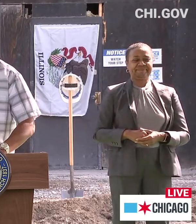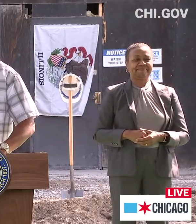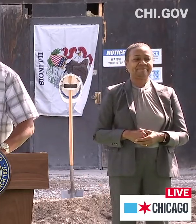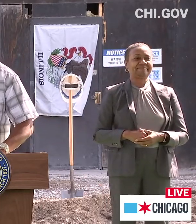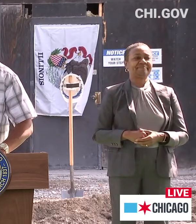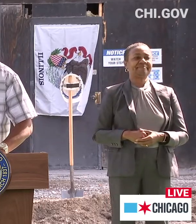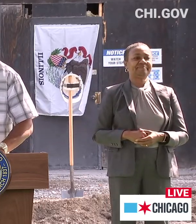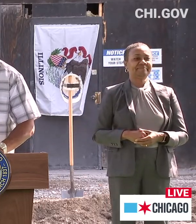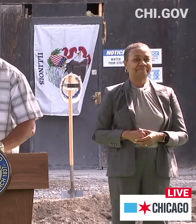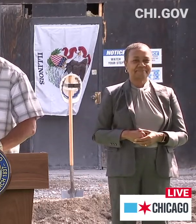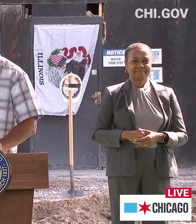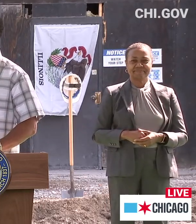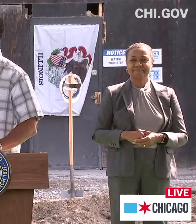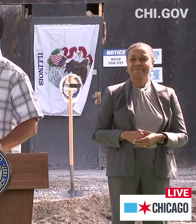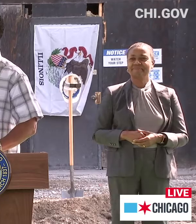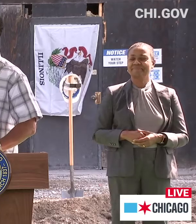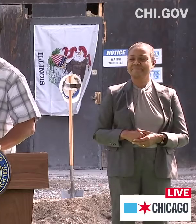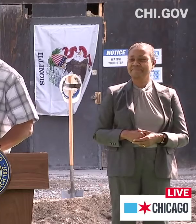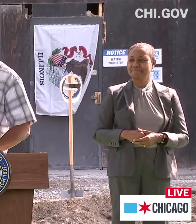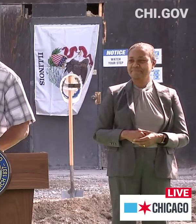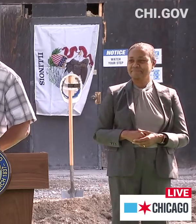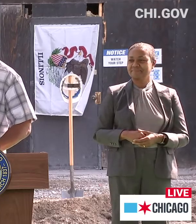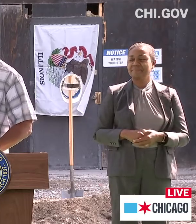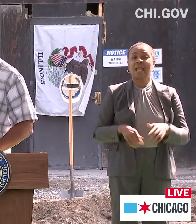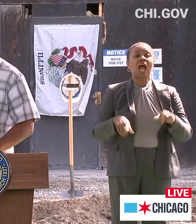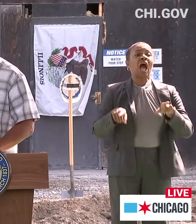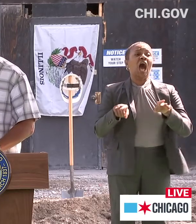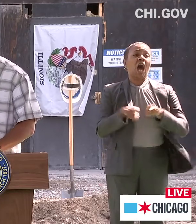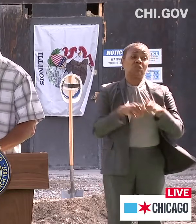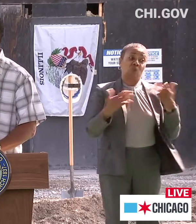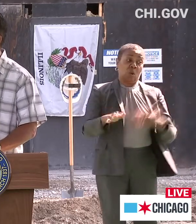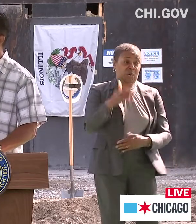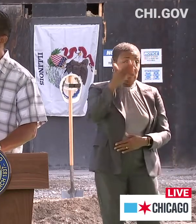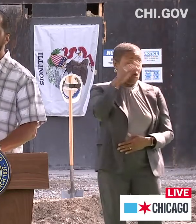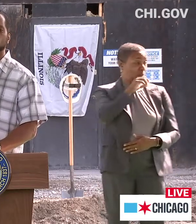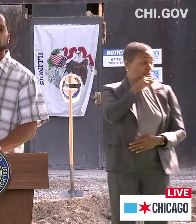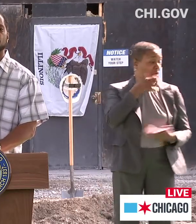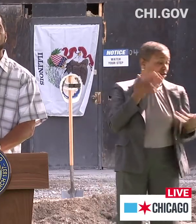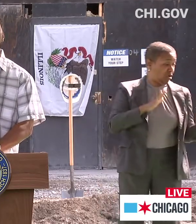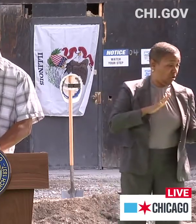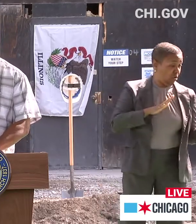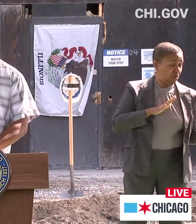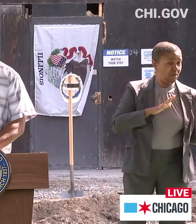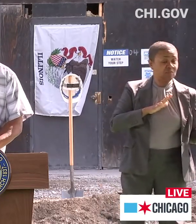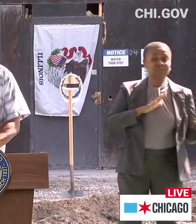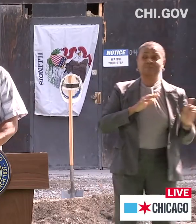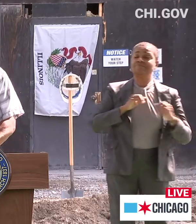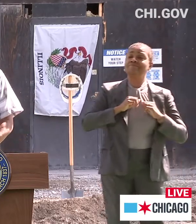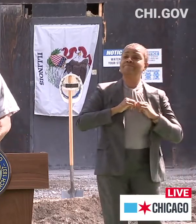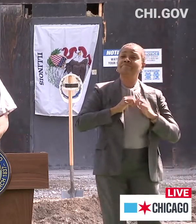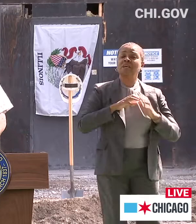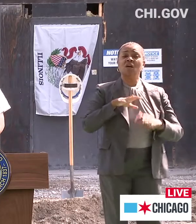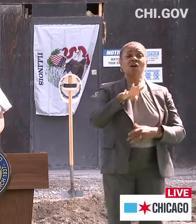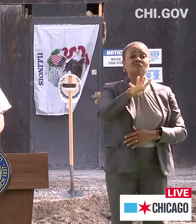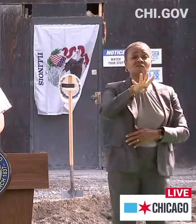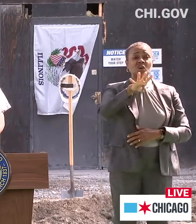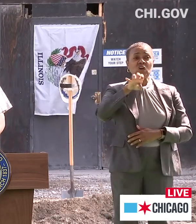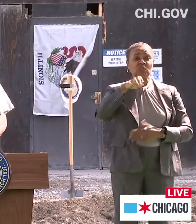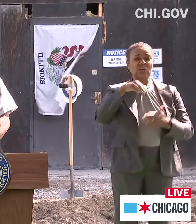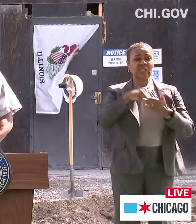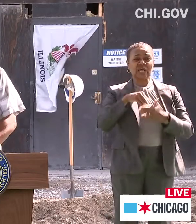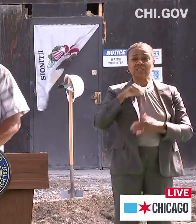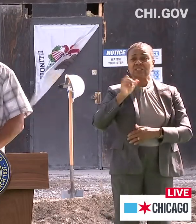And then let me just say, because the cat is already out the bag, we built a 400,000 square foot spec